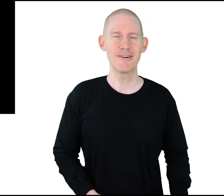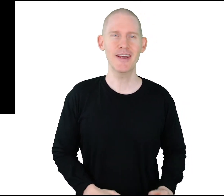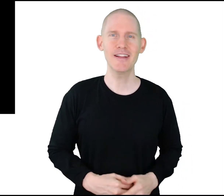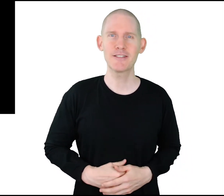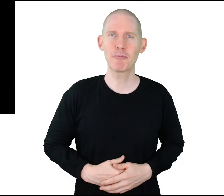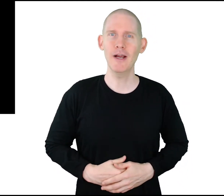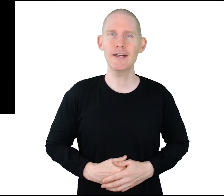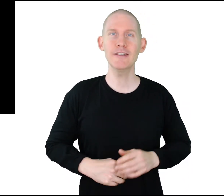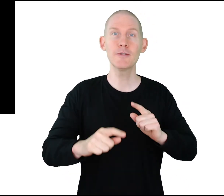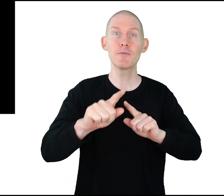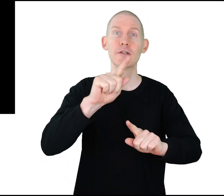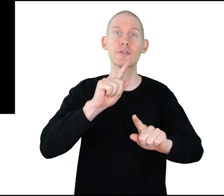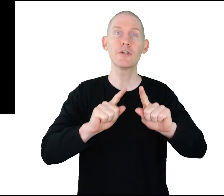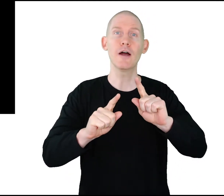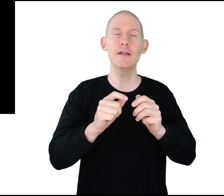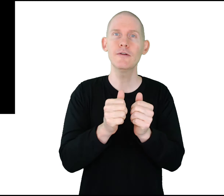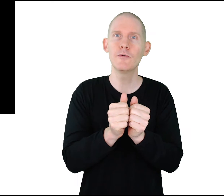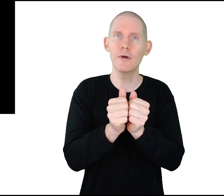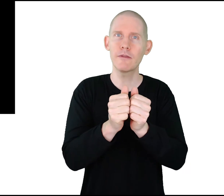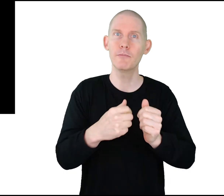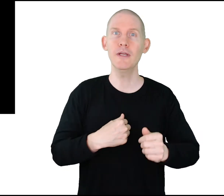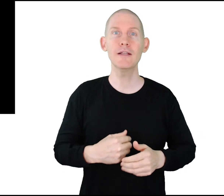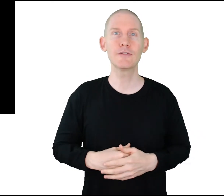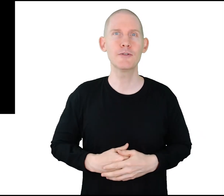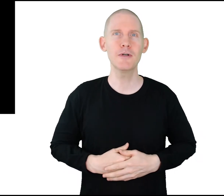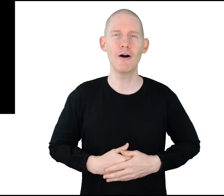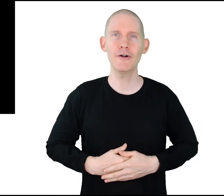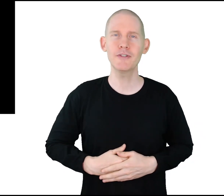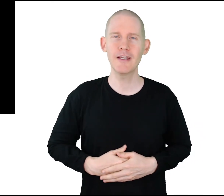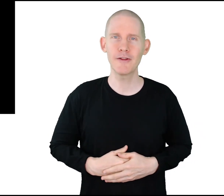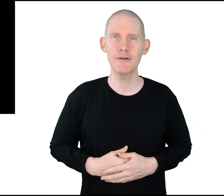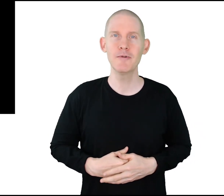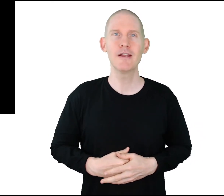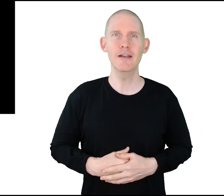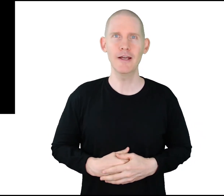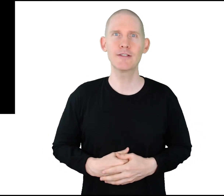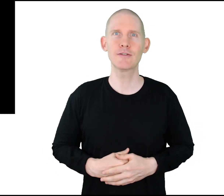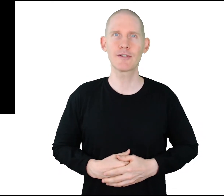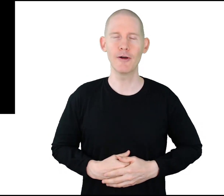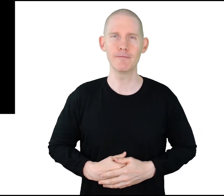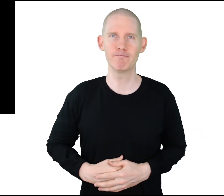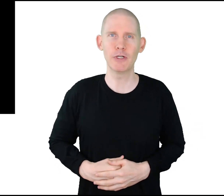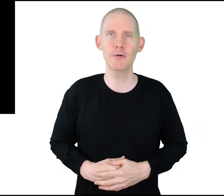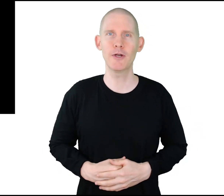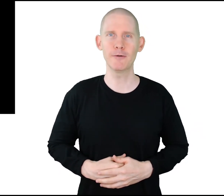Okay, let's practice. Sign with me. Let's do it all together, nice and slow. Here we go.